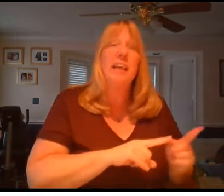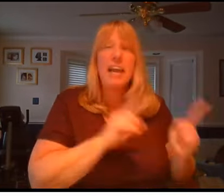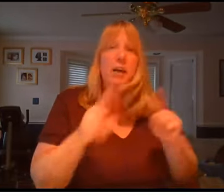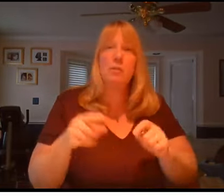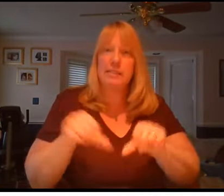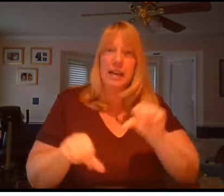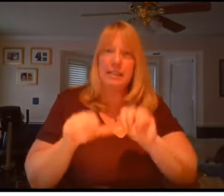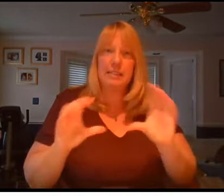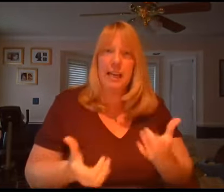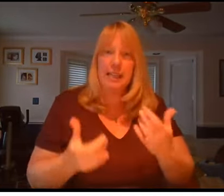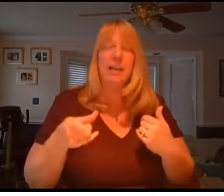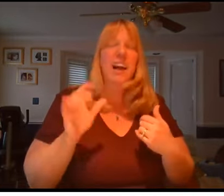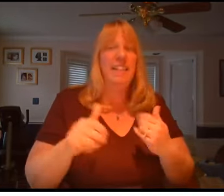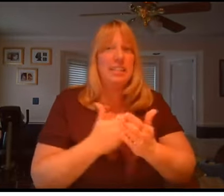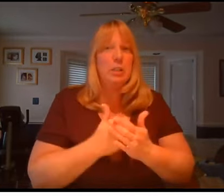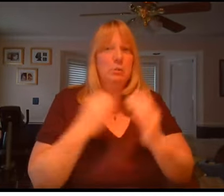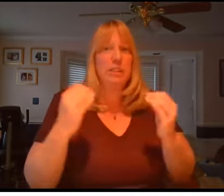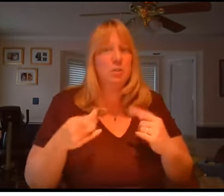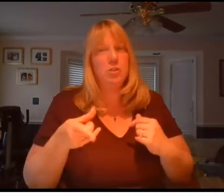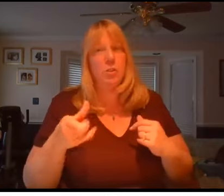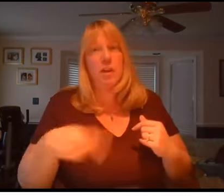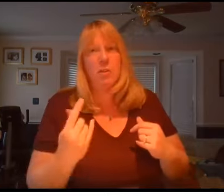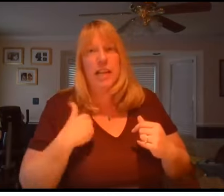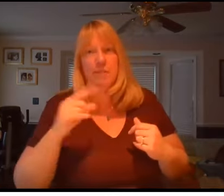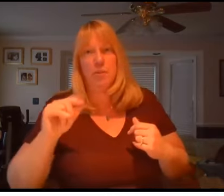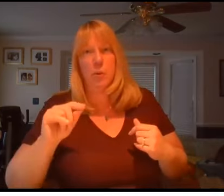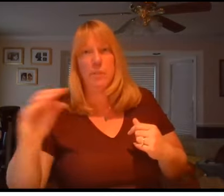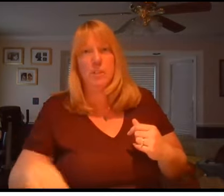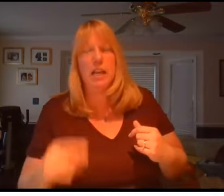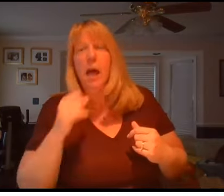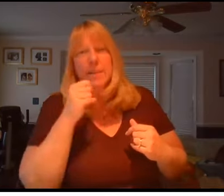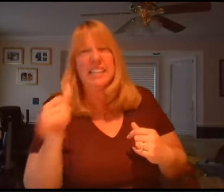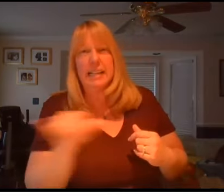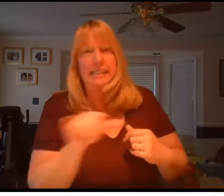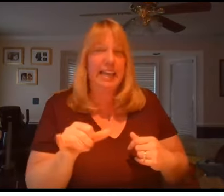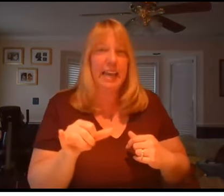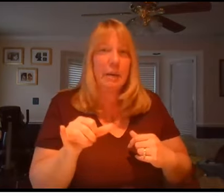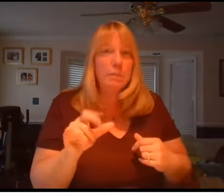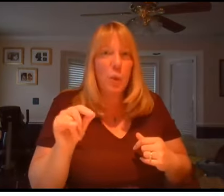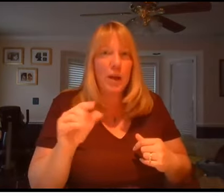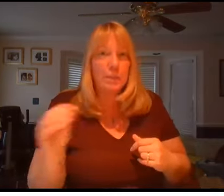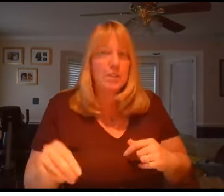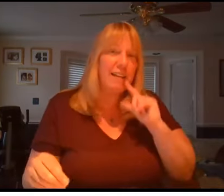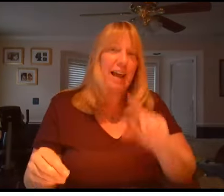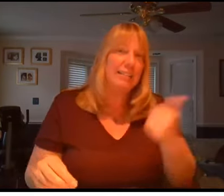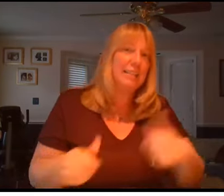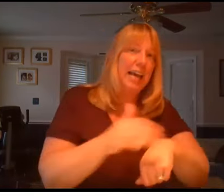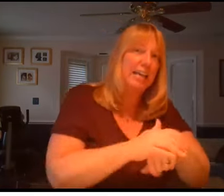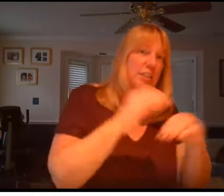National teacher's pretty good. They have 50%, and then you go to science teacher, and they're like 20%. So it's not the same